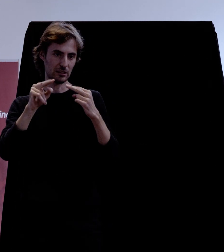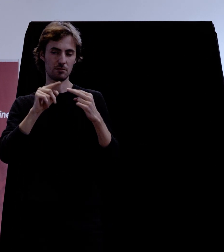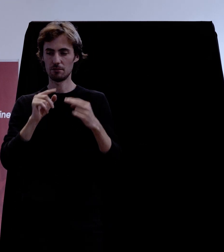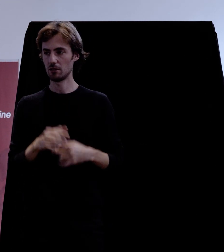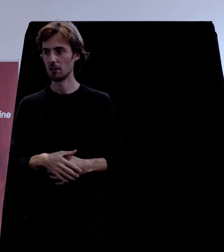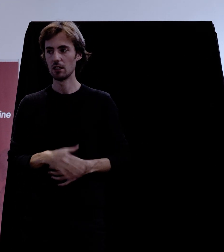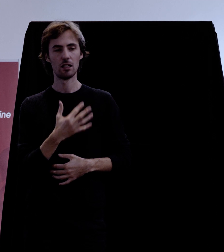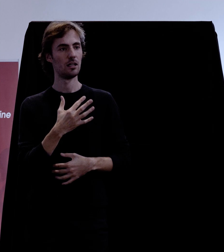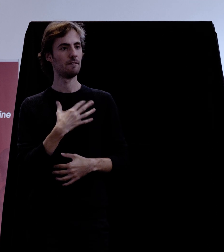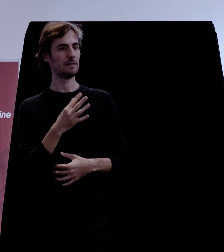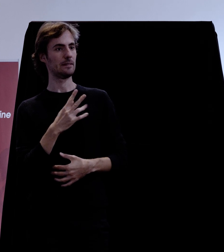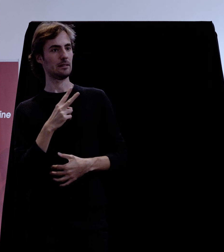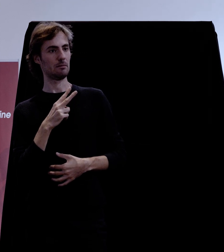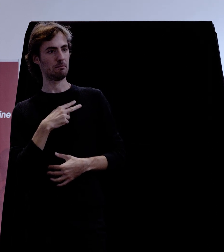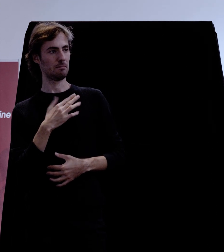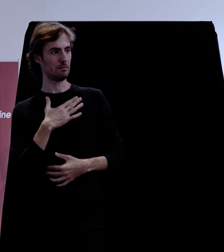He's using finger paints.